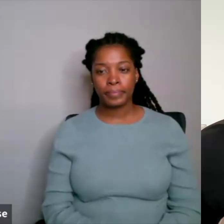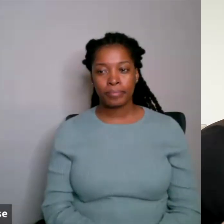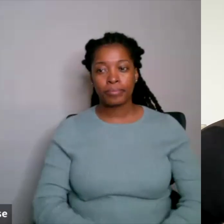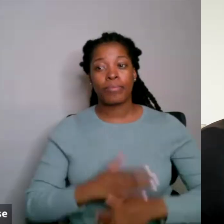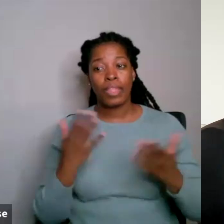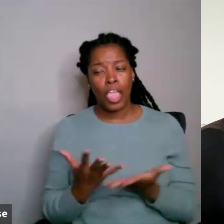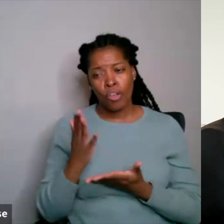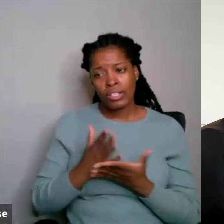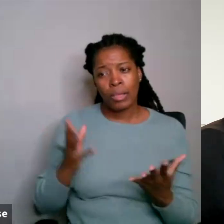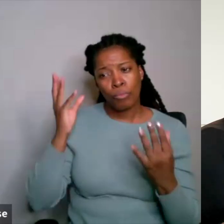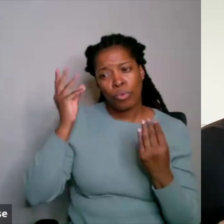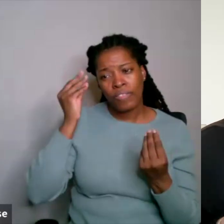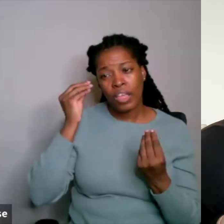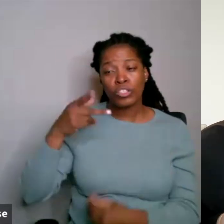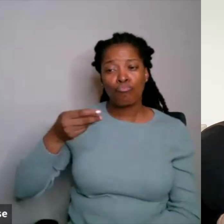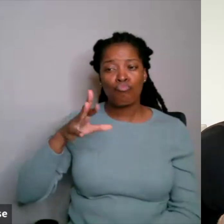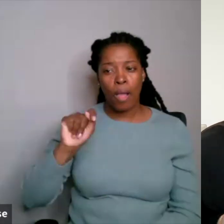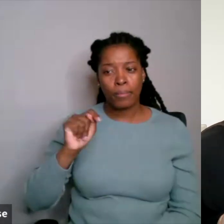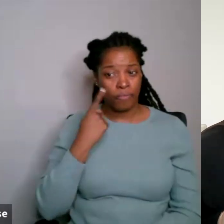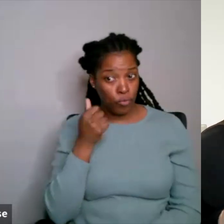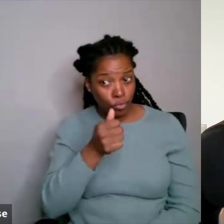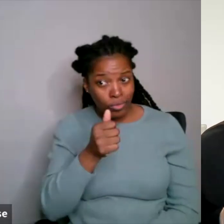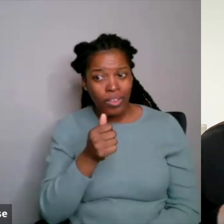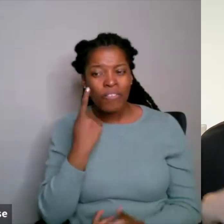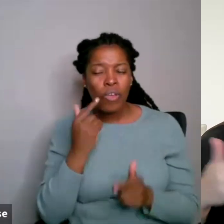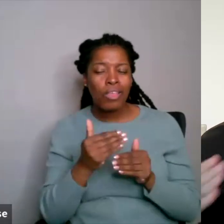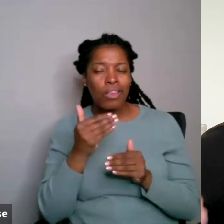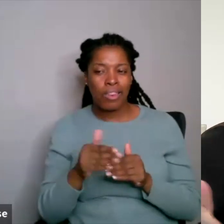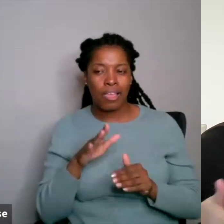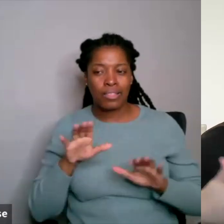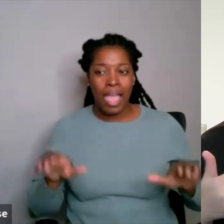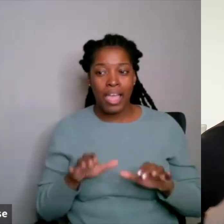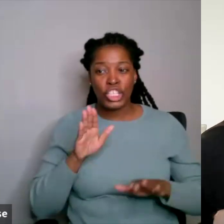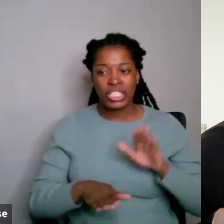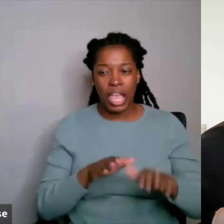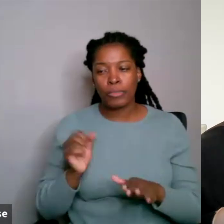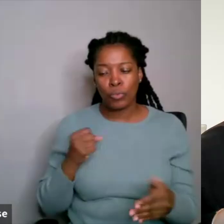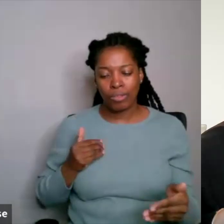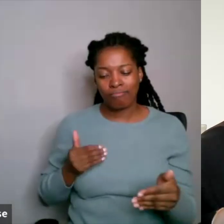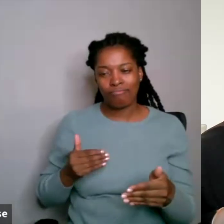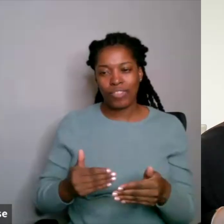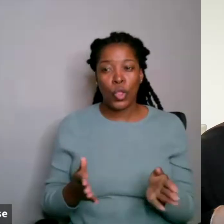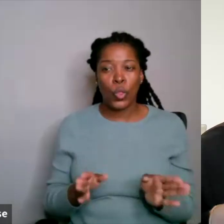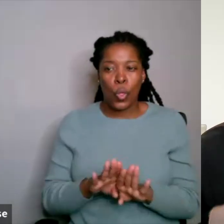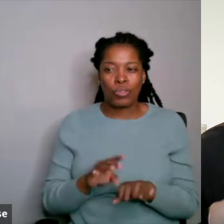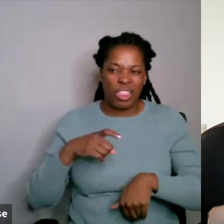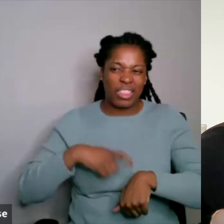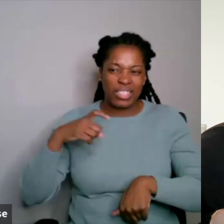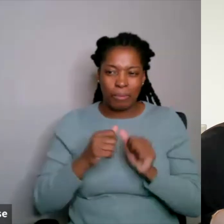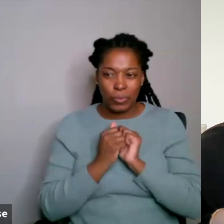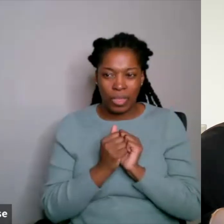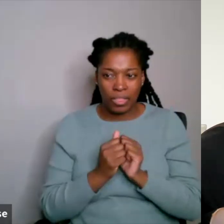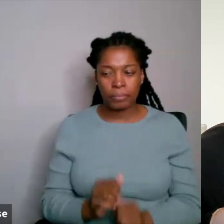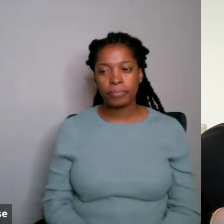Here are some reflection prompts for your next action steps as we come to a close of this time together. What